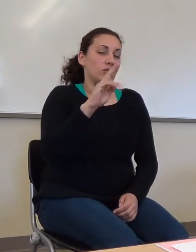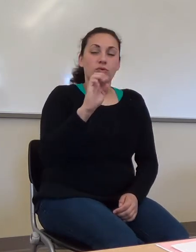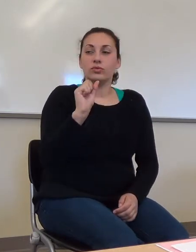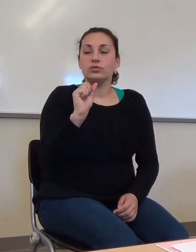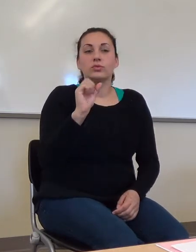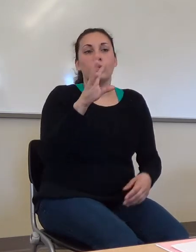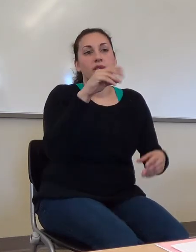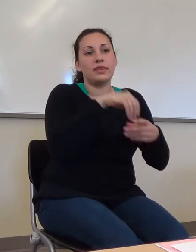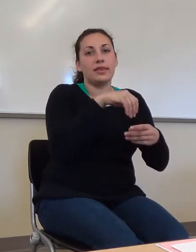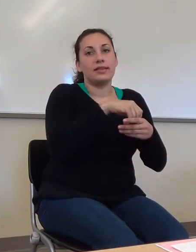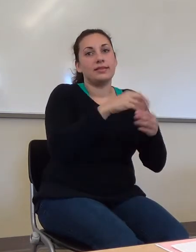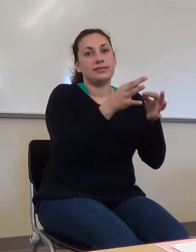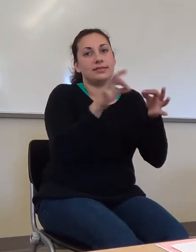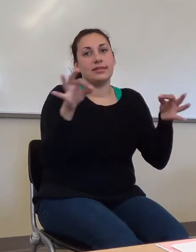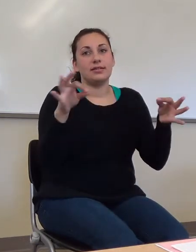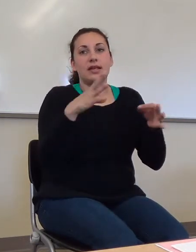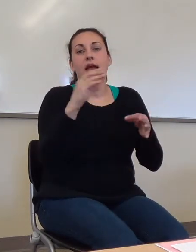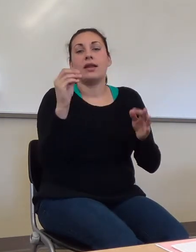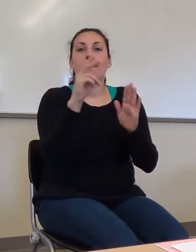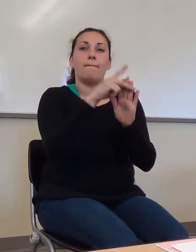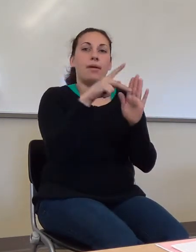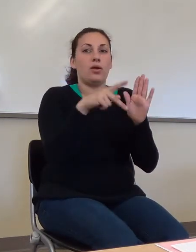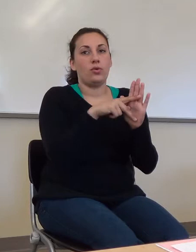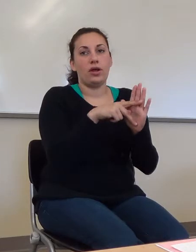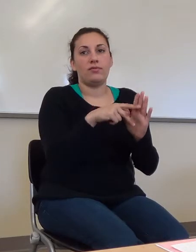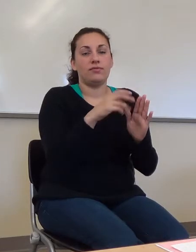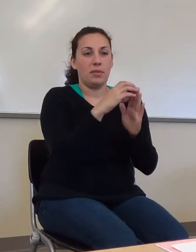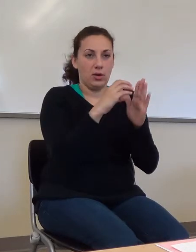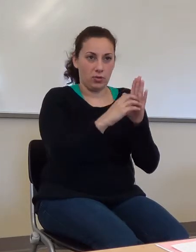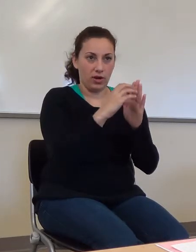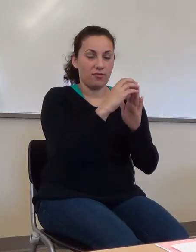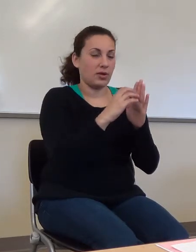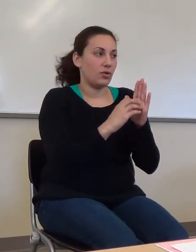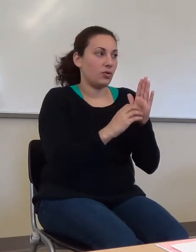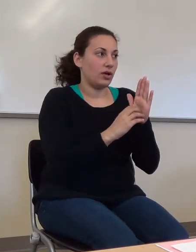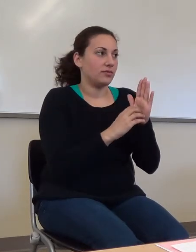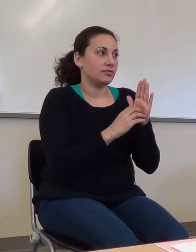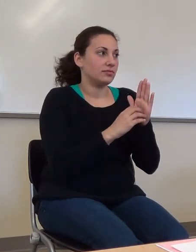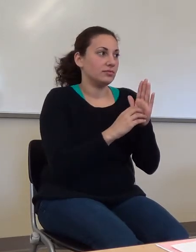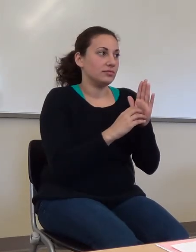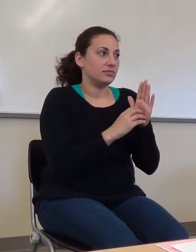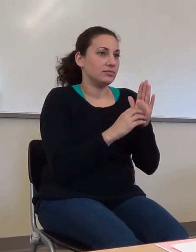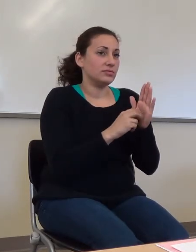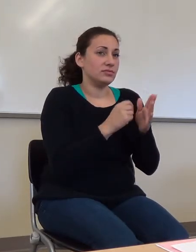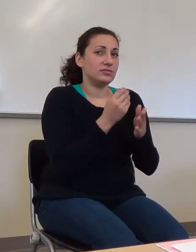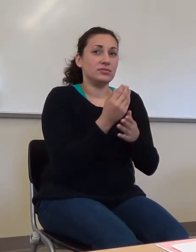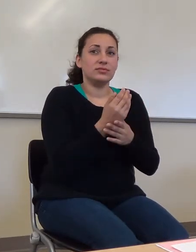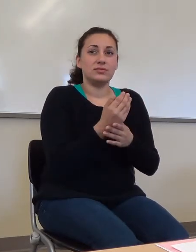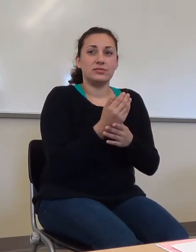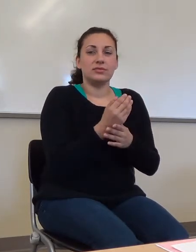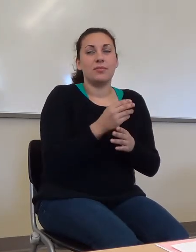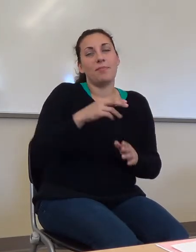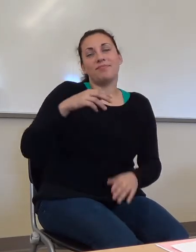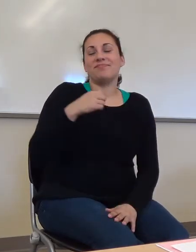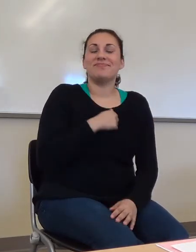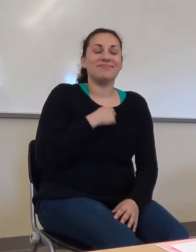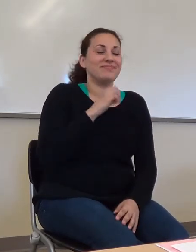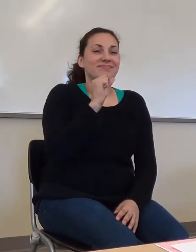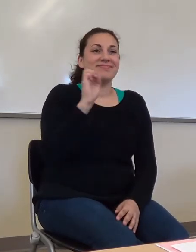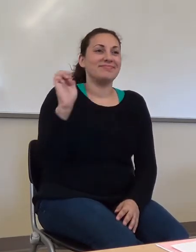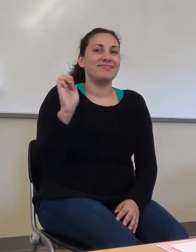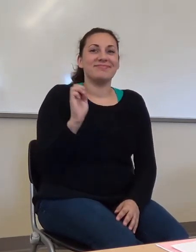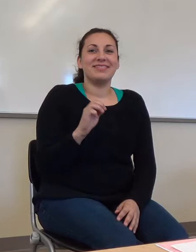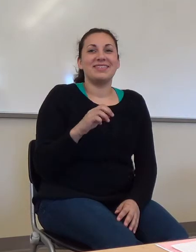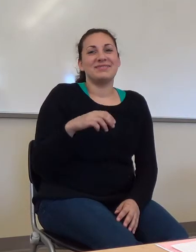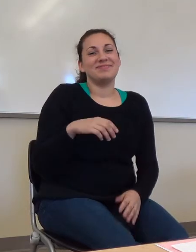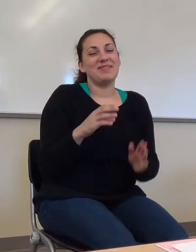the paragraph. So that was a clue that some of these clues were not in the same sentence. A mother bird will